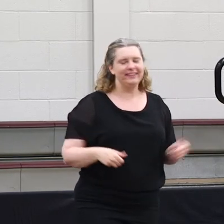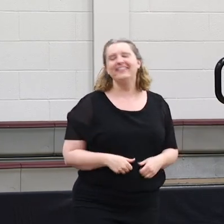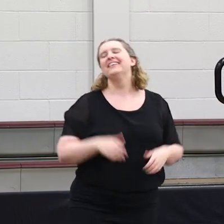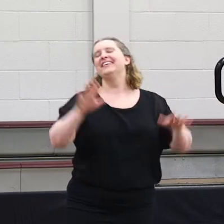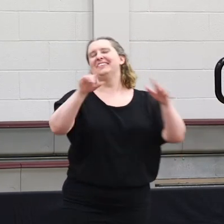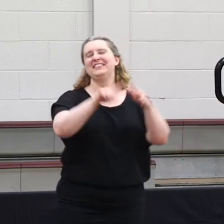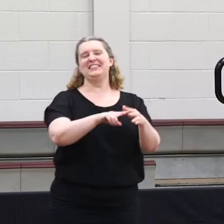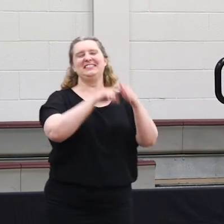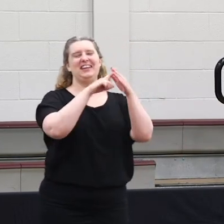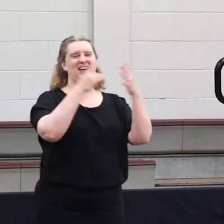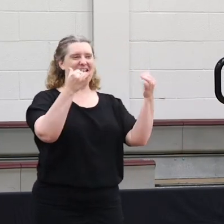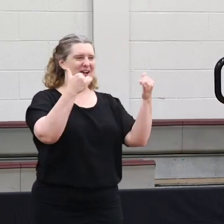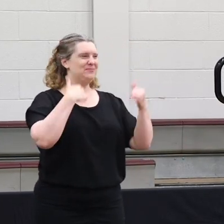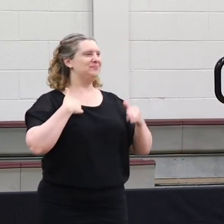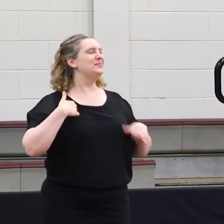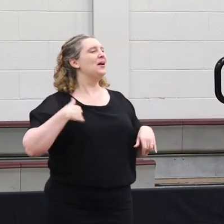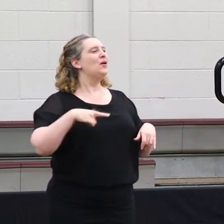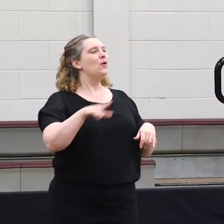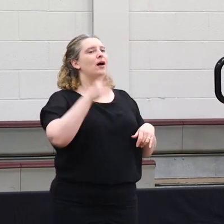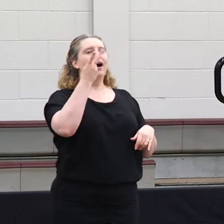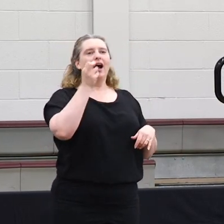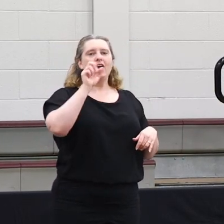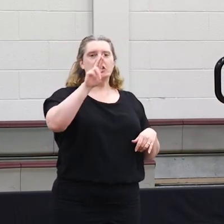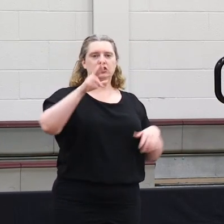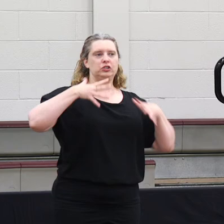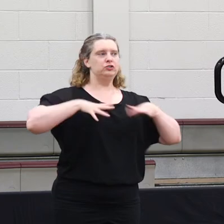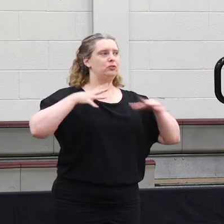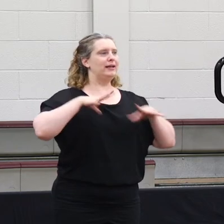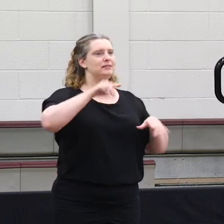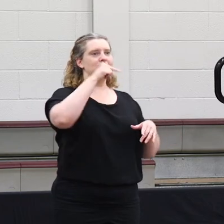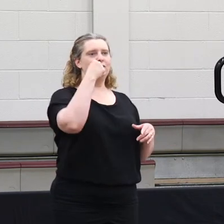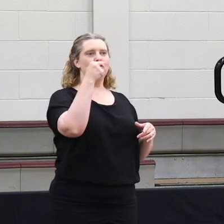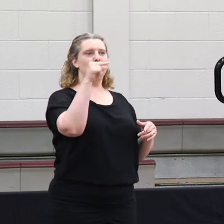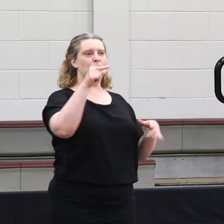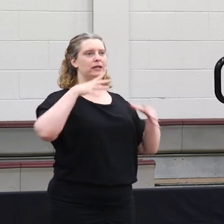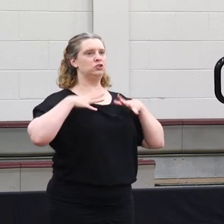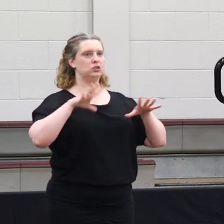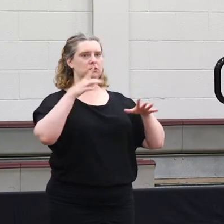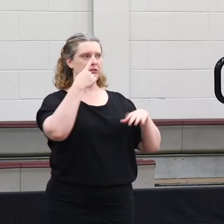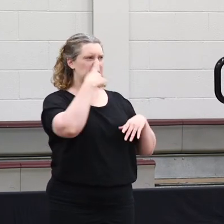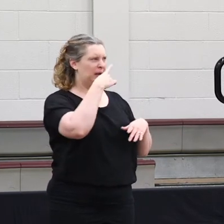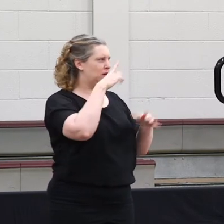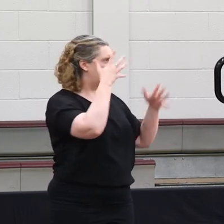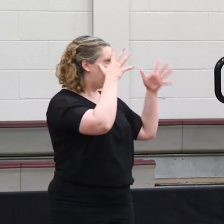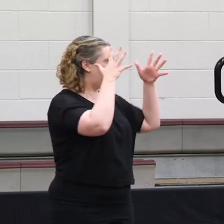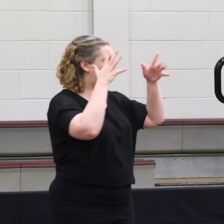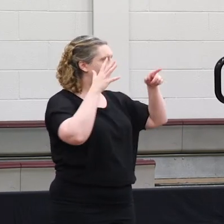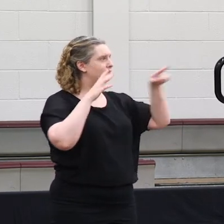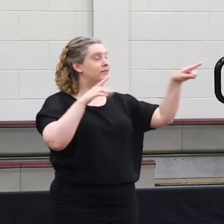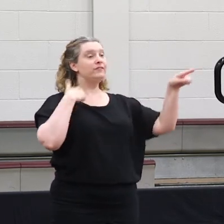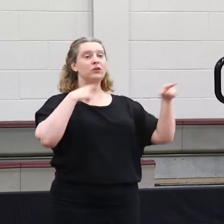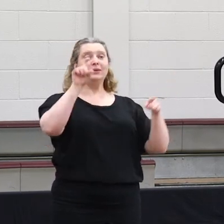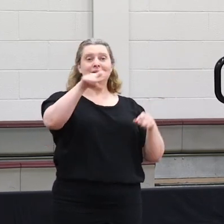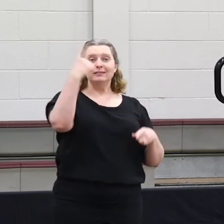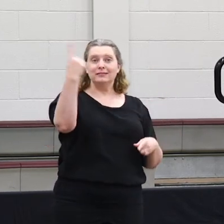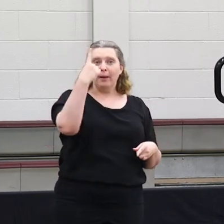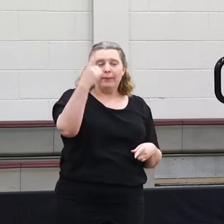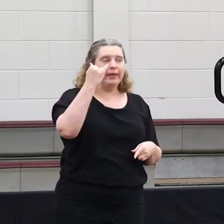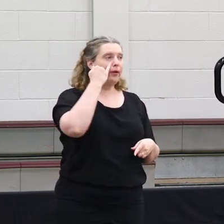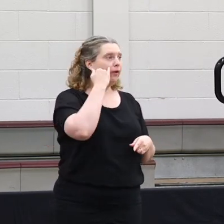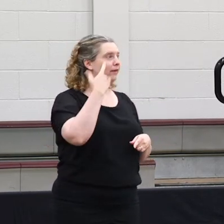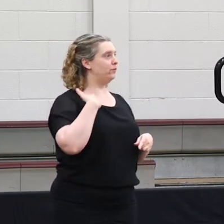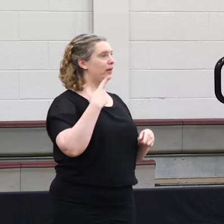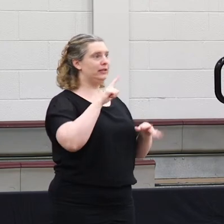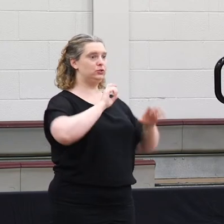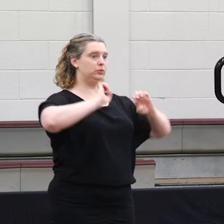Before we get started, I want to point out our ushers this evening, dressed in the green shirts. Would you guys all wave? If you have any needs this evening, or if we have